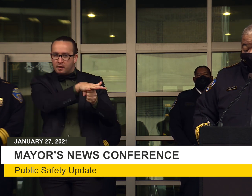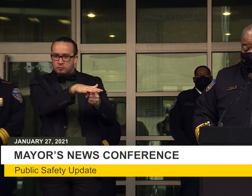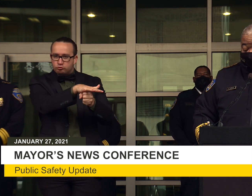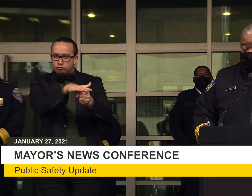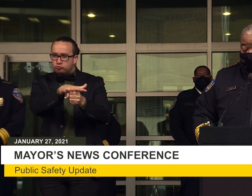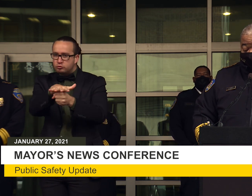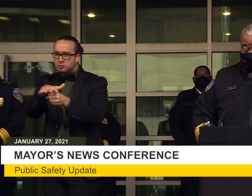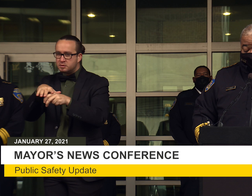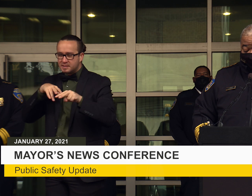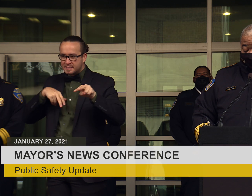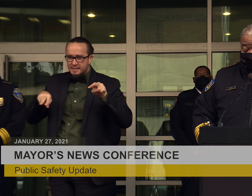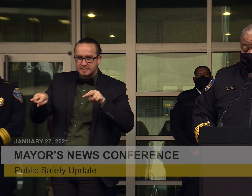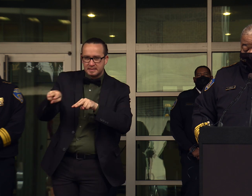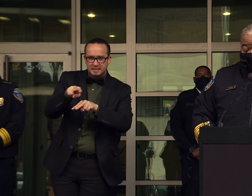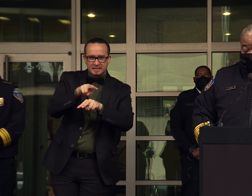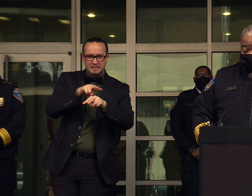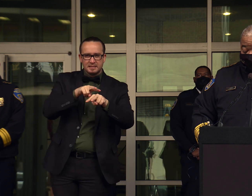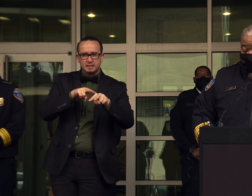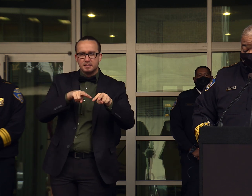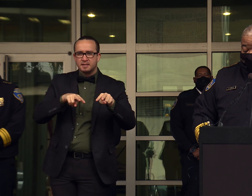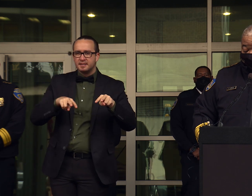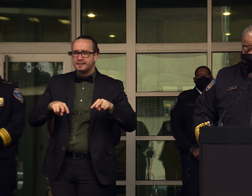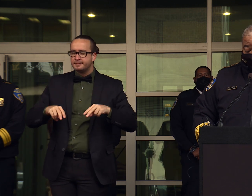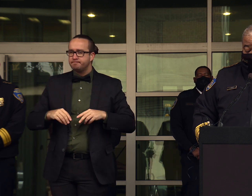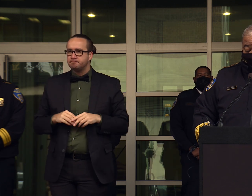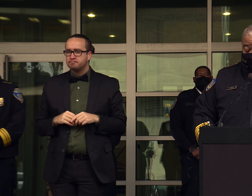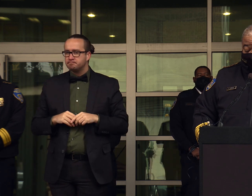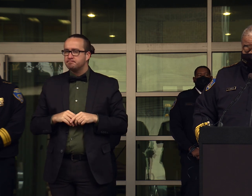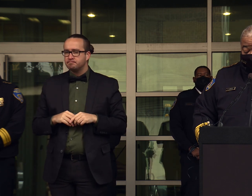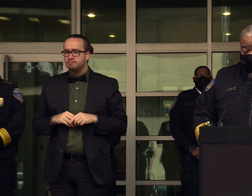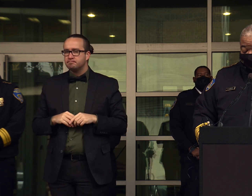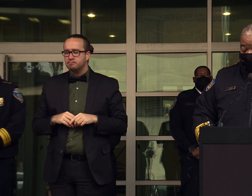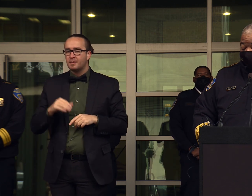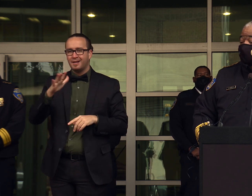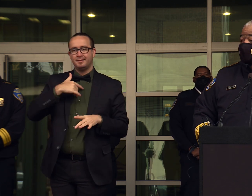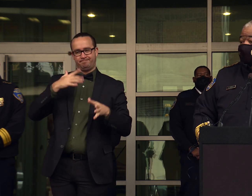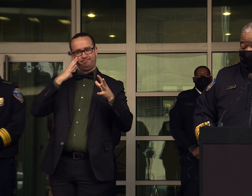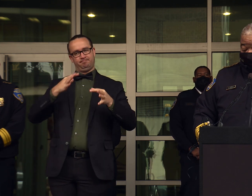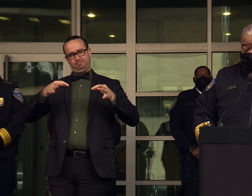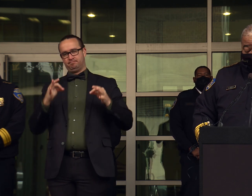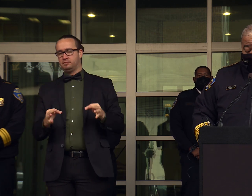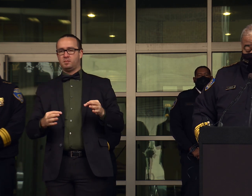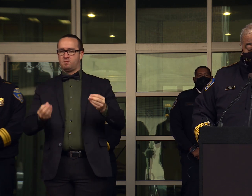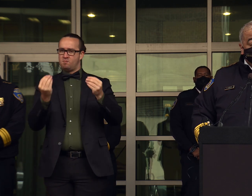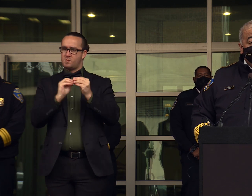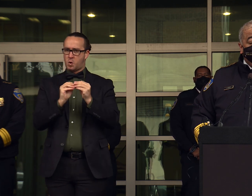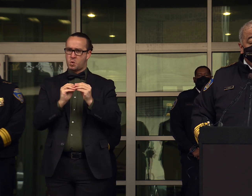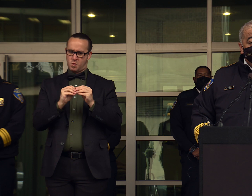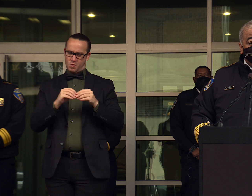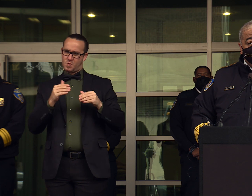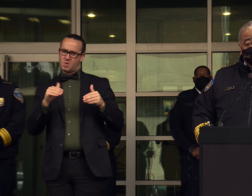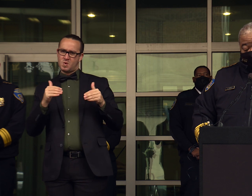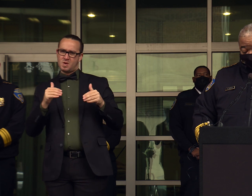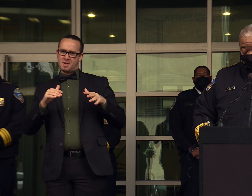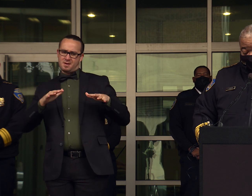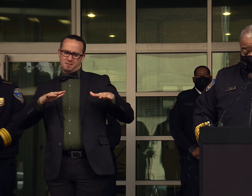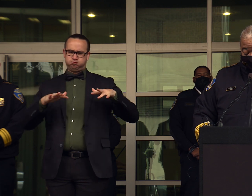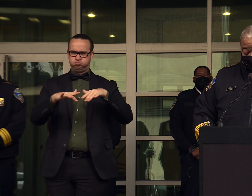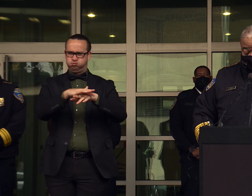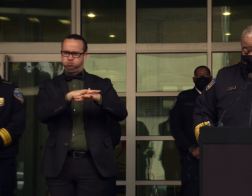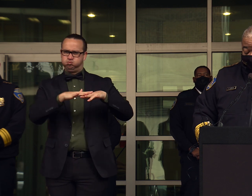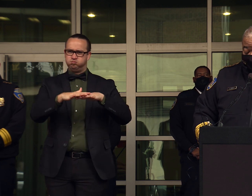we've made to refocus our effort to neighborhoods affected by the most recent violent crime data in order to optimize our